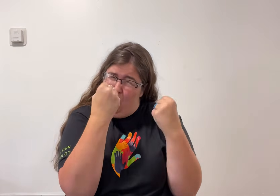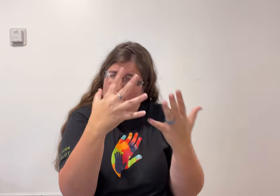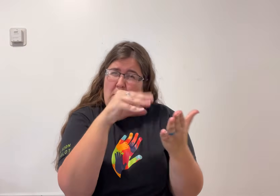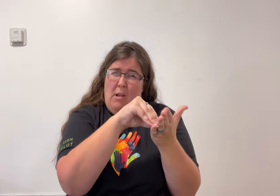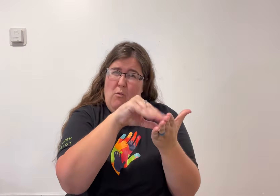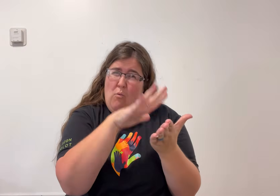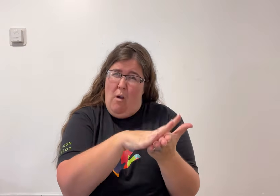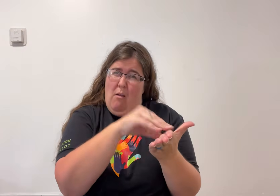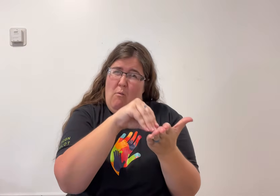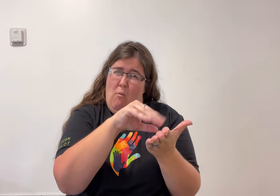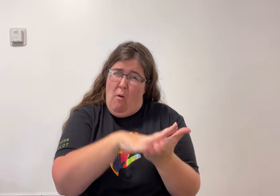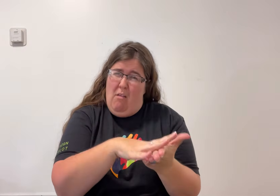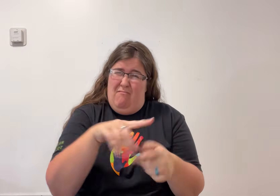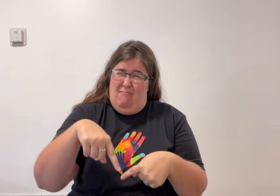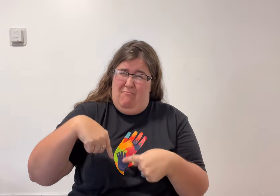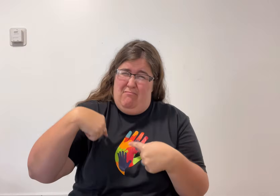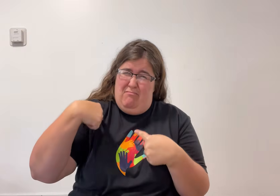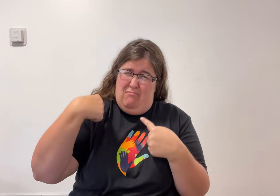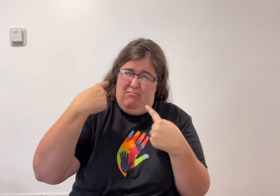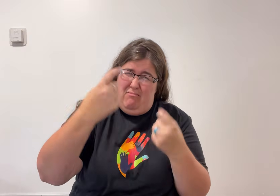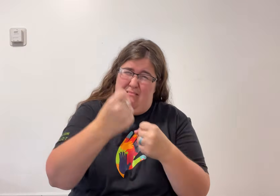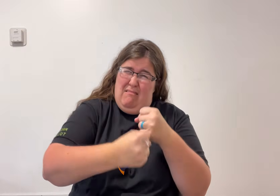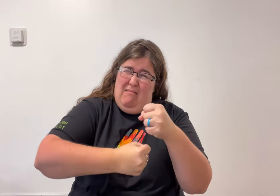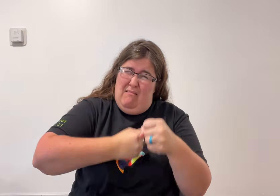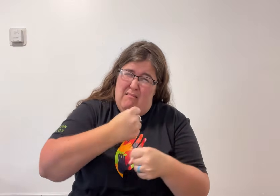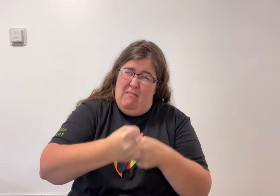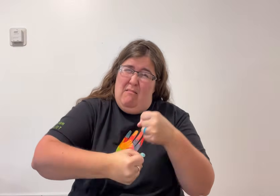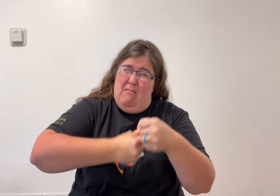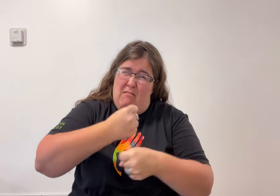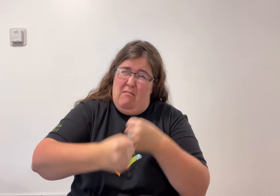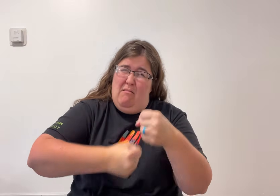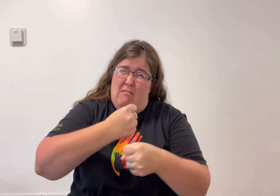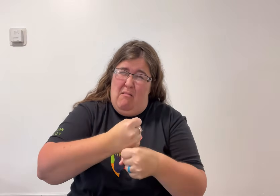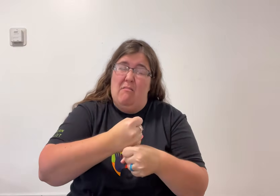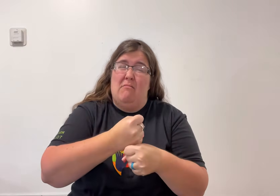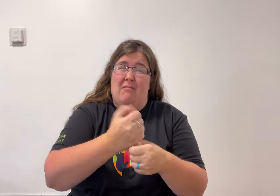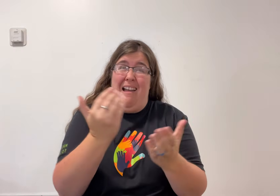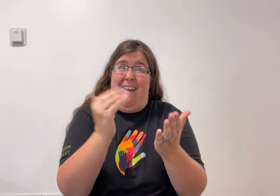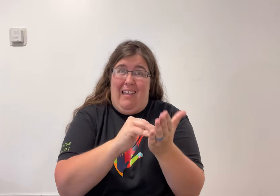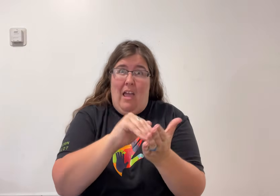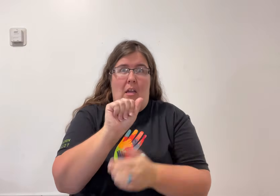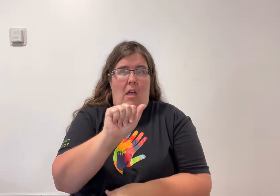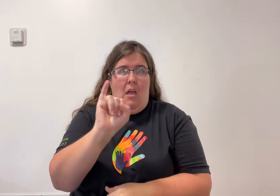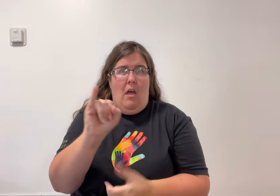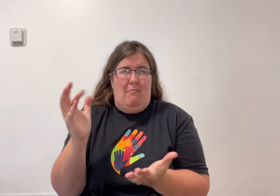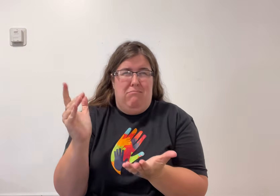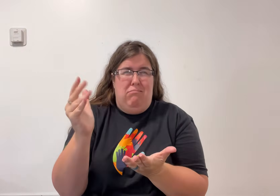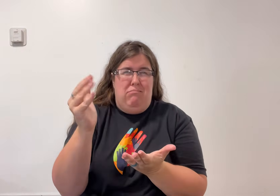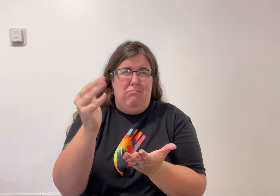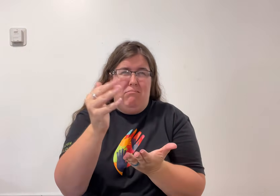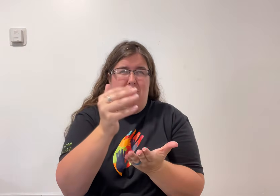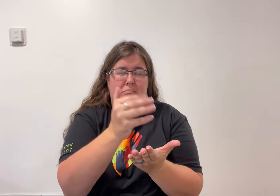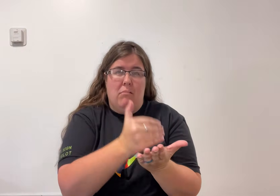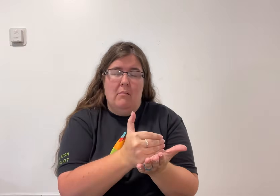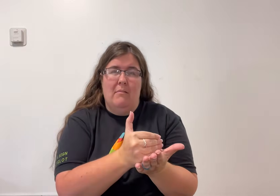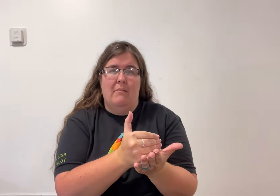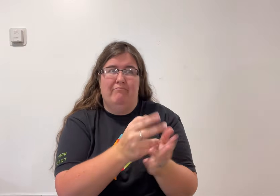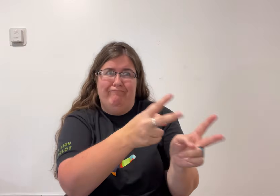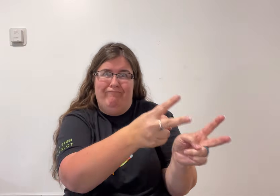an incredible amount of records spanning hundreds and hundreds of years for AI to glean from, to